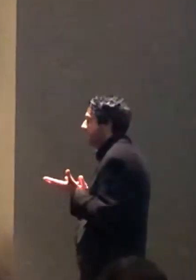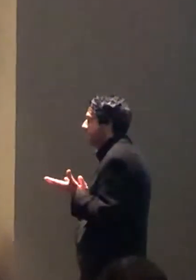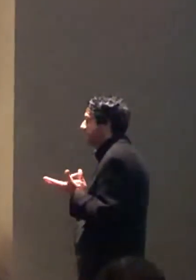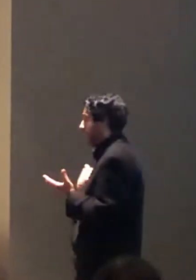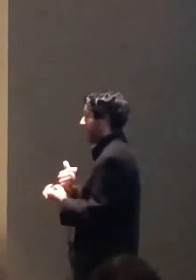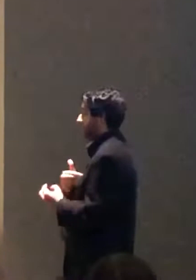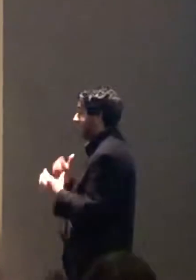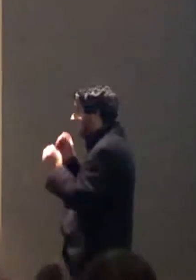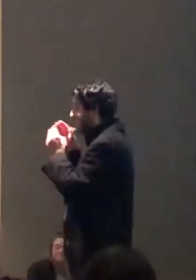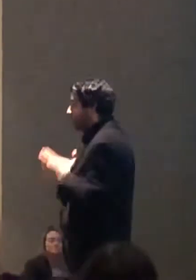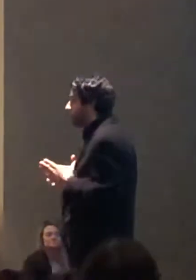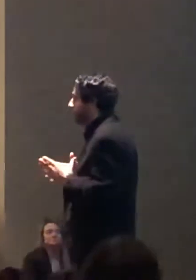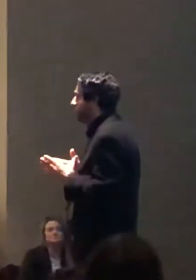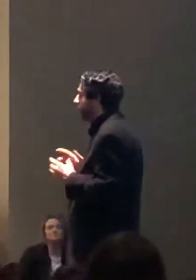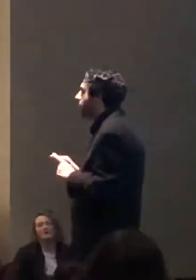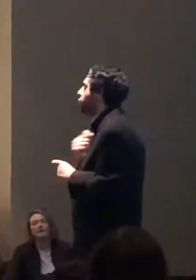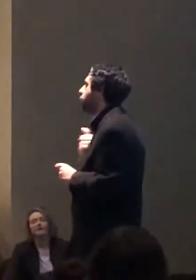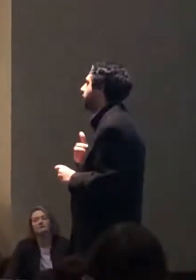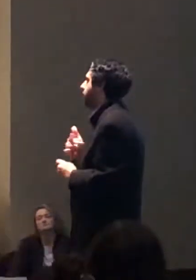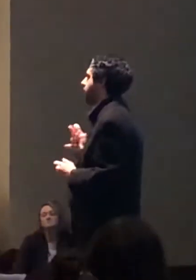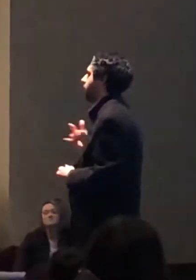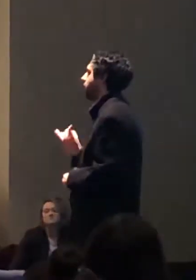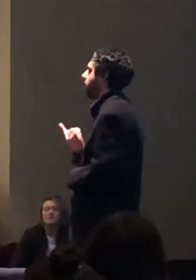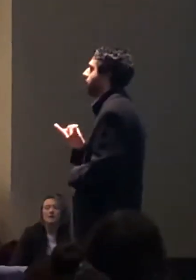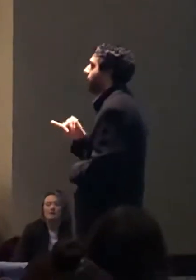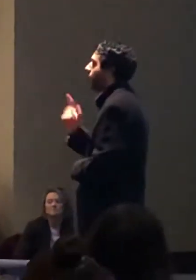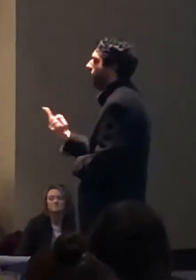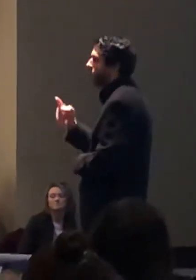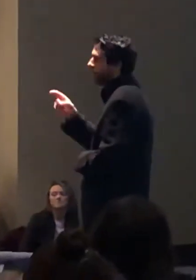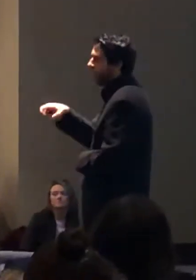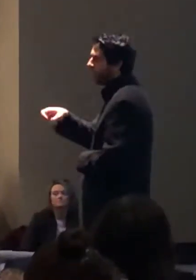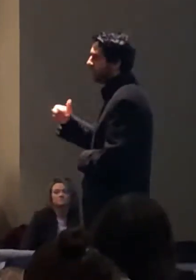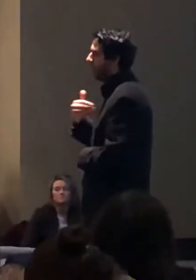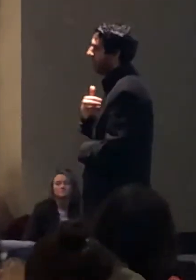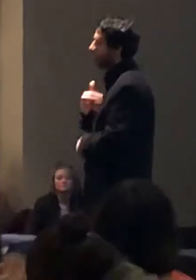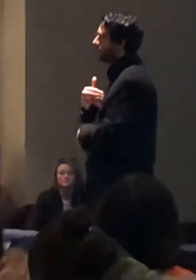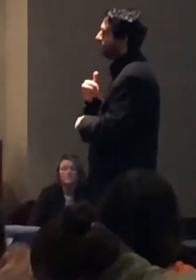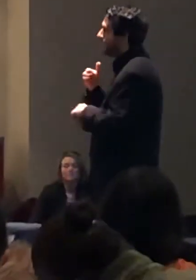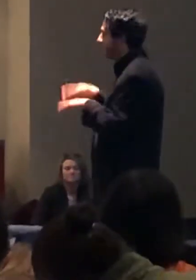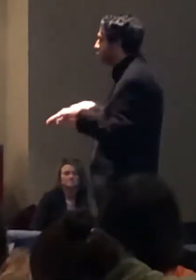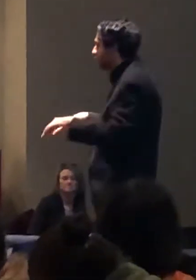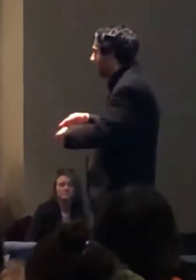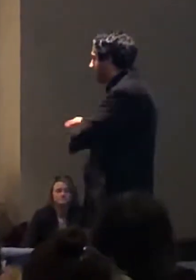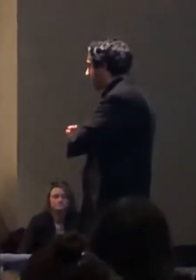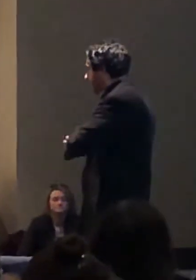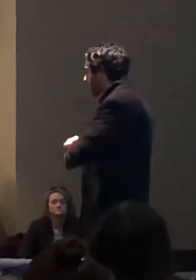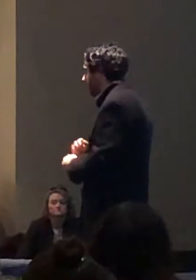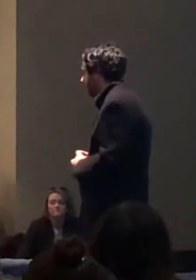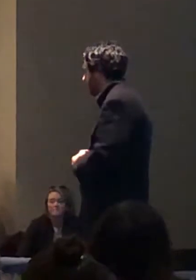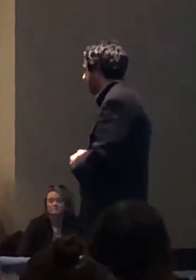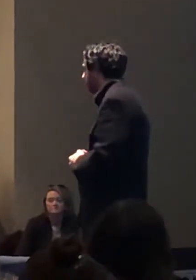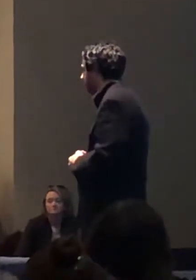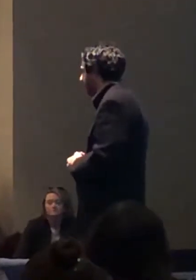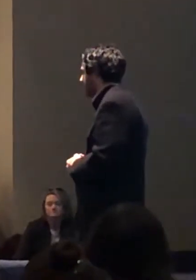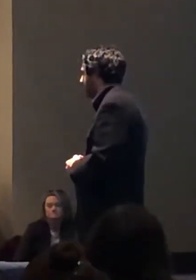as teachers, but we feel like that we always have to have children at the table.